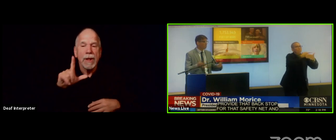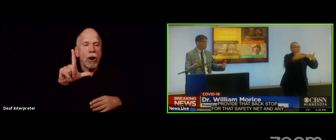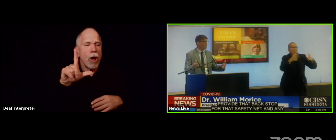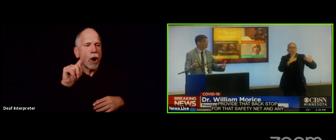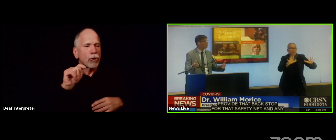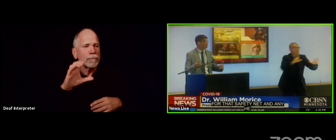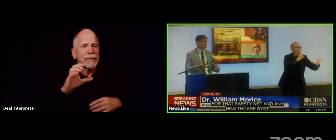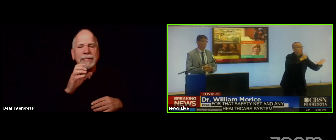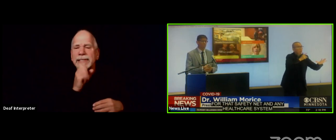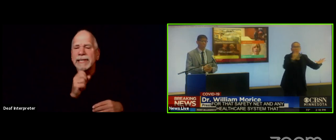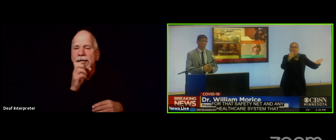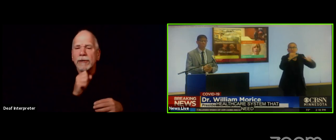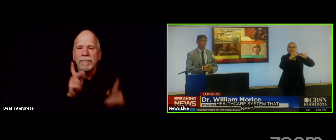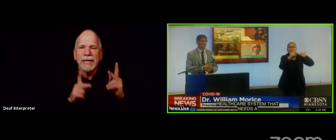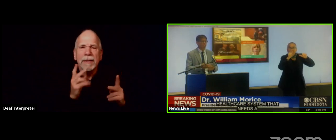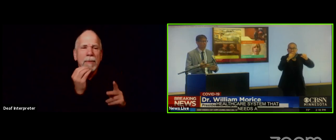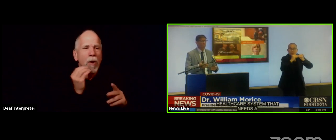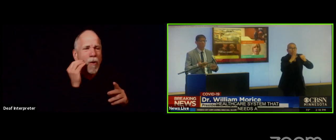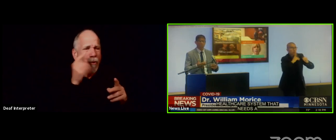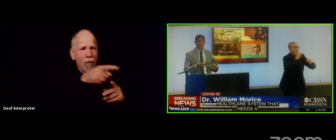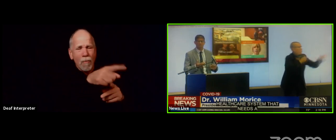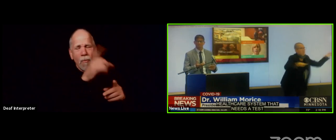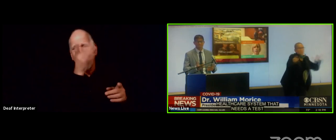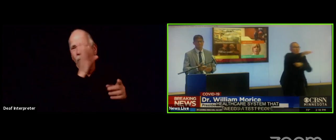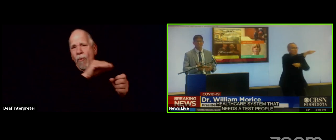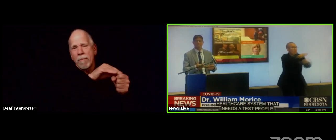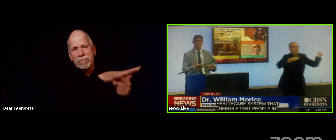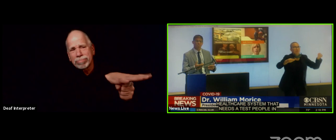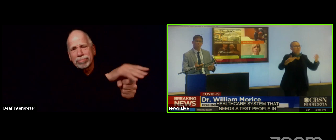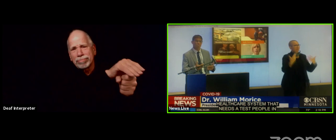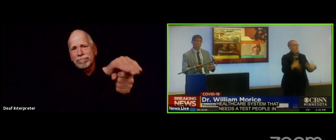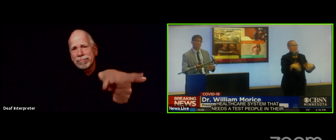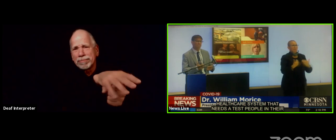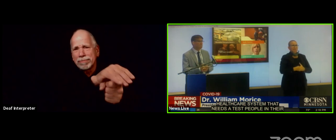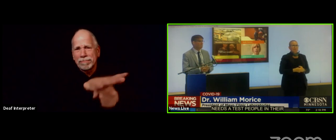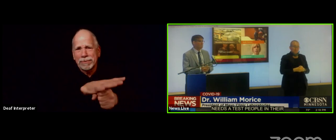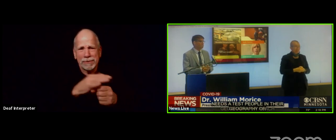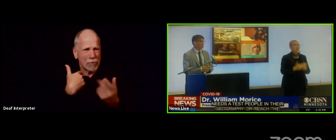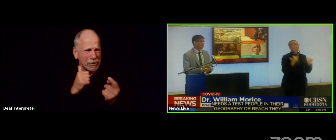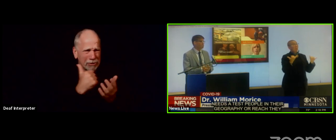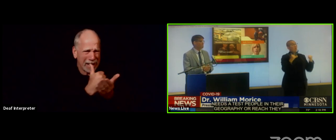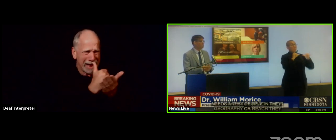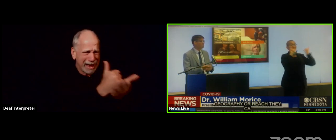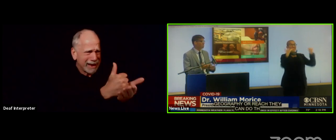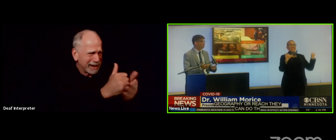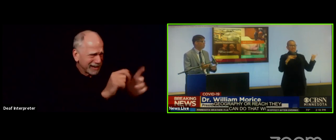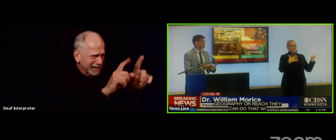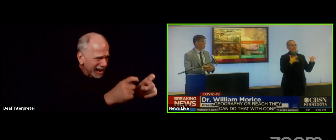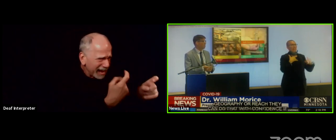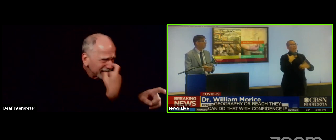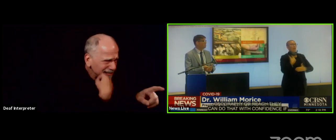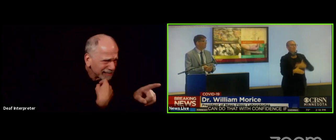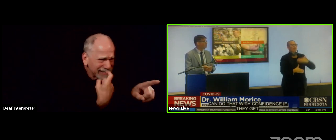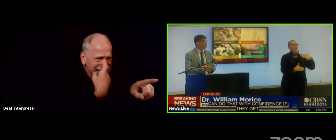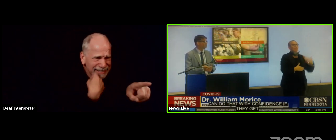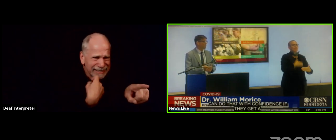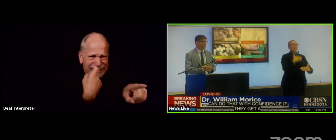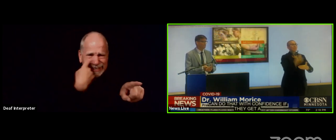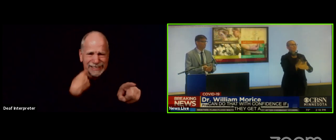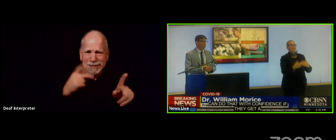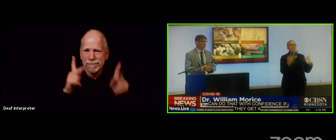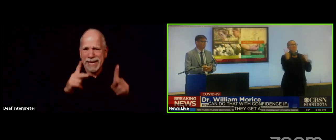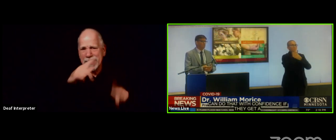their geography or in their reach, they can do that with confidence that if they get a surge in demand, that the university and Mayo Clinic will be there to help them through